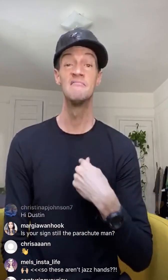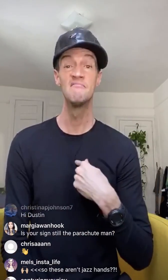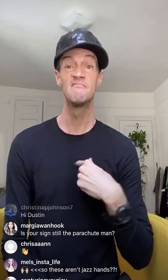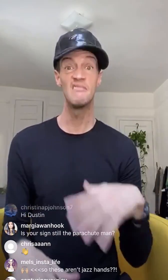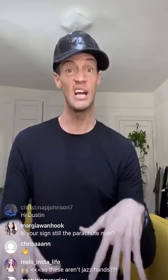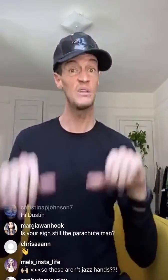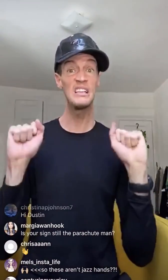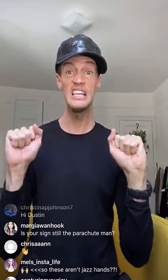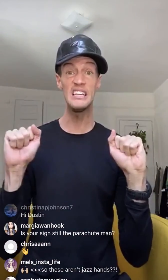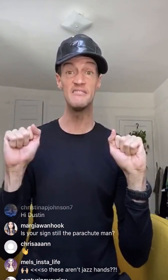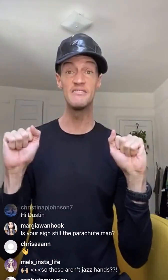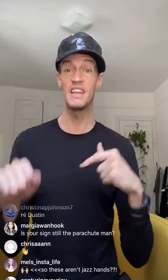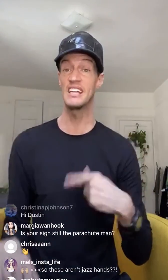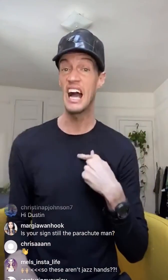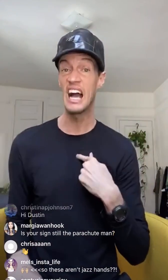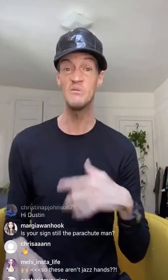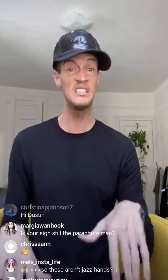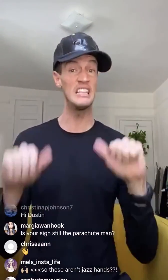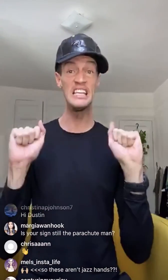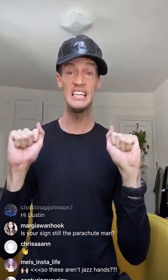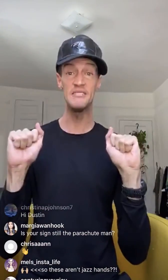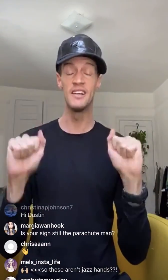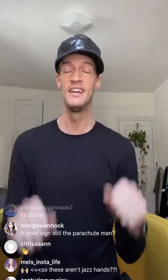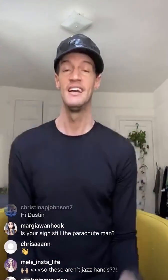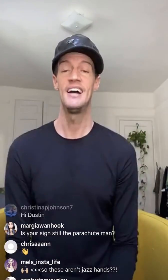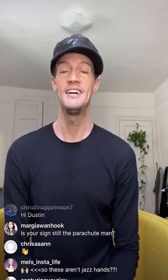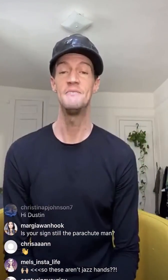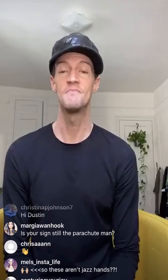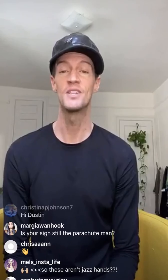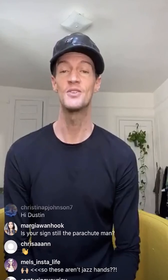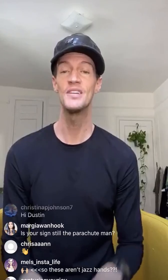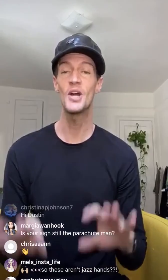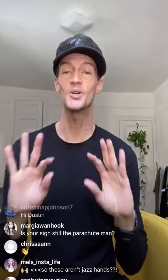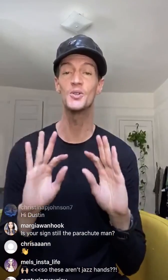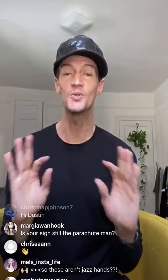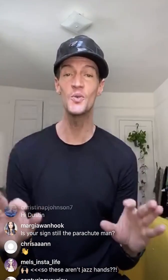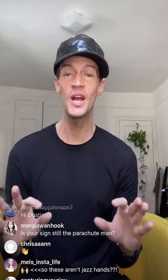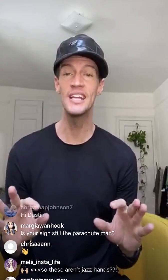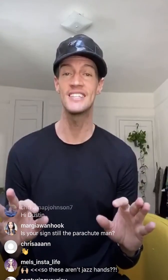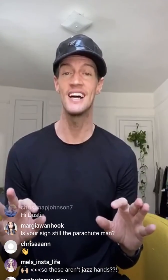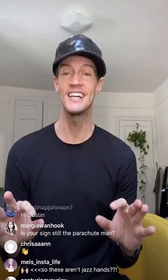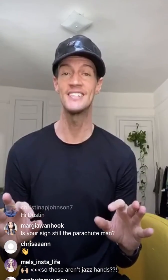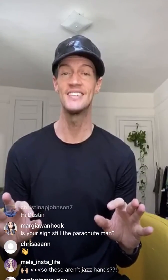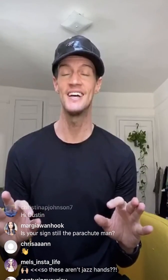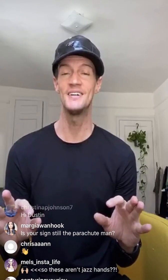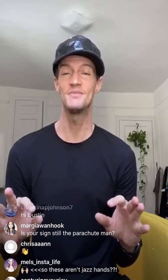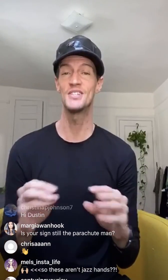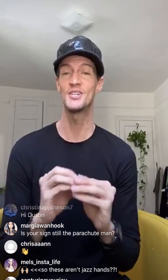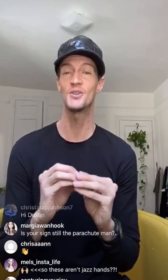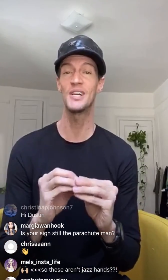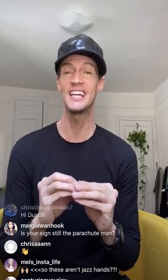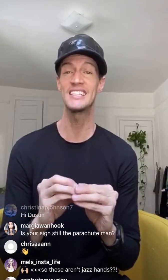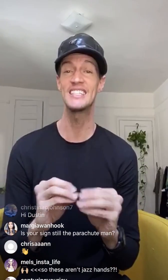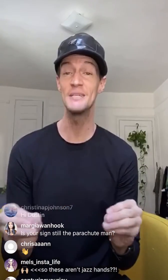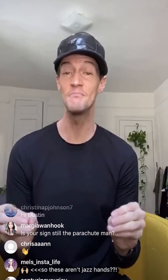Rest. Again, these are great words just to make simple sentences. You can say, I relax,